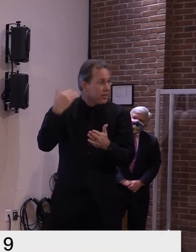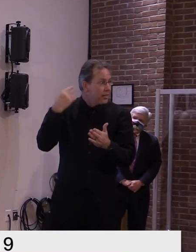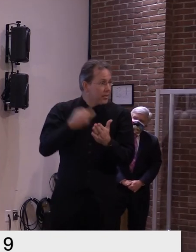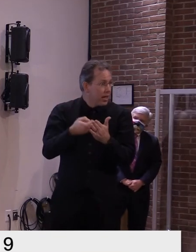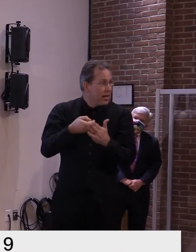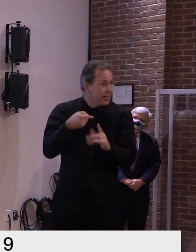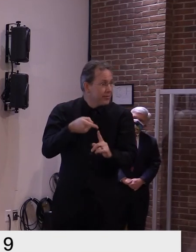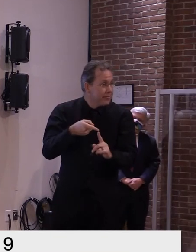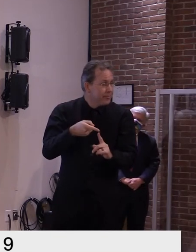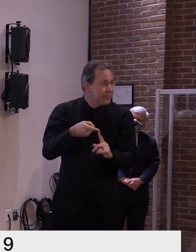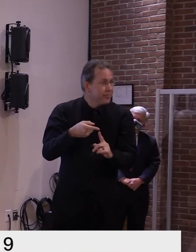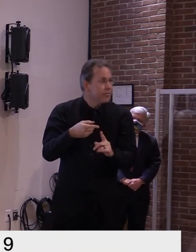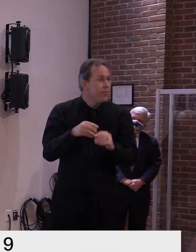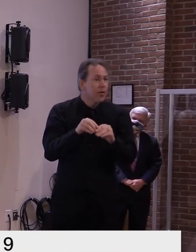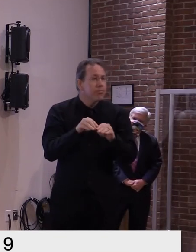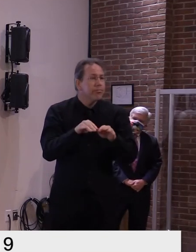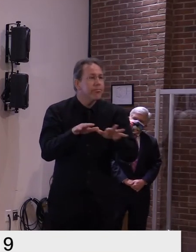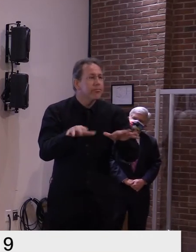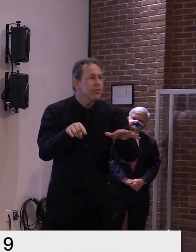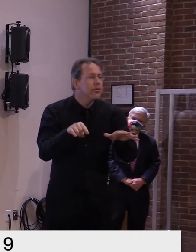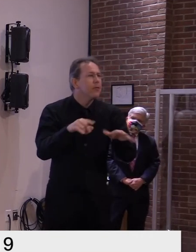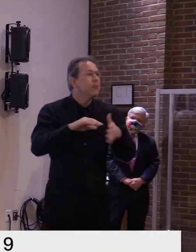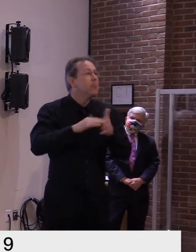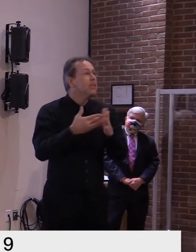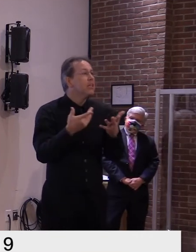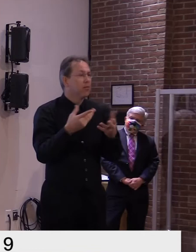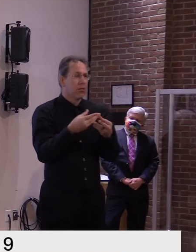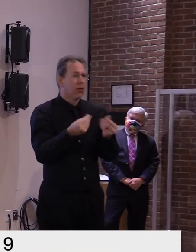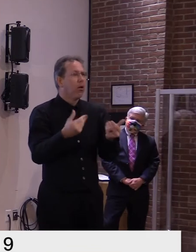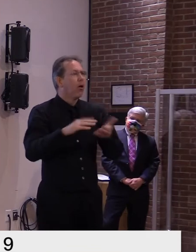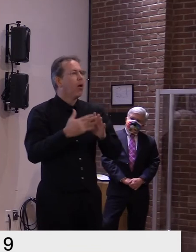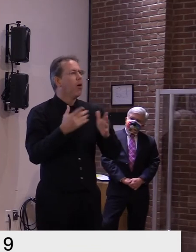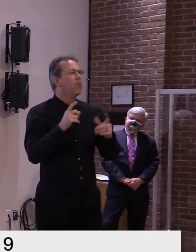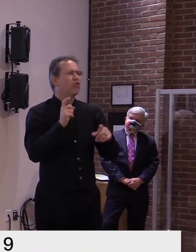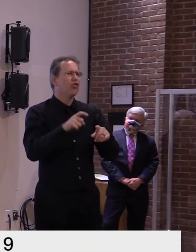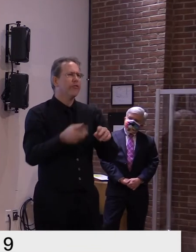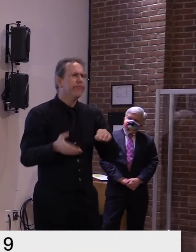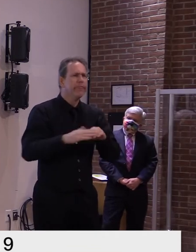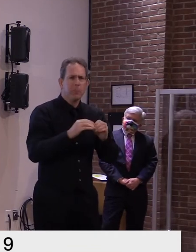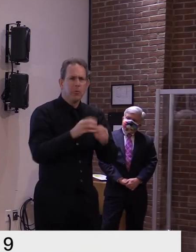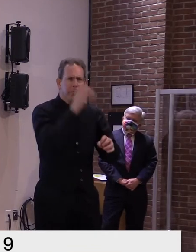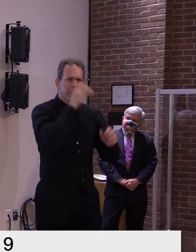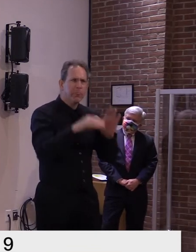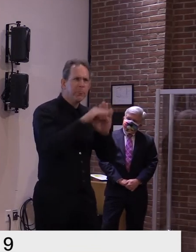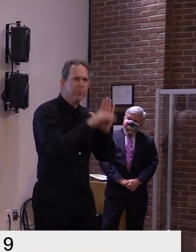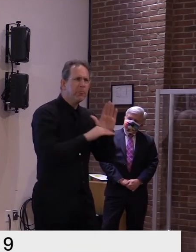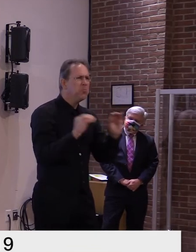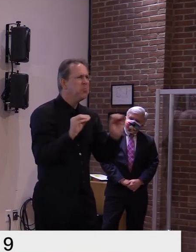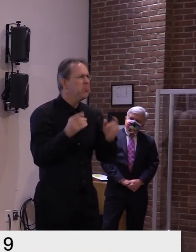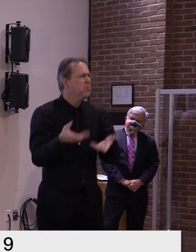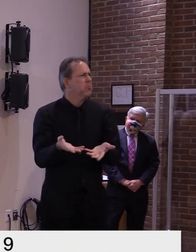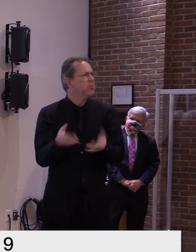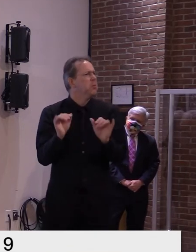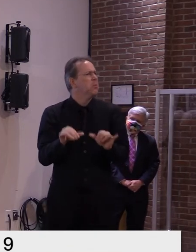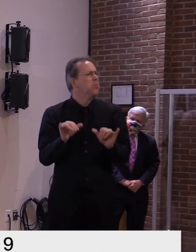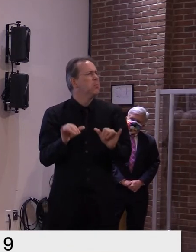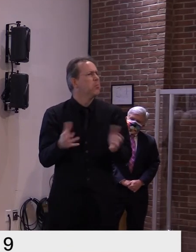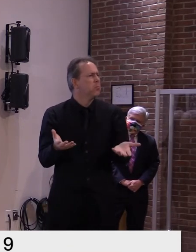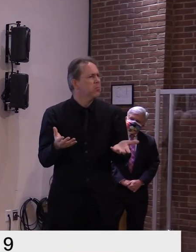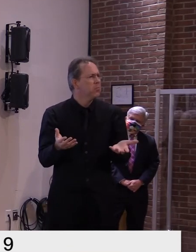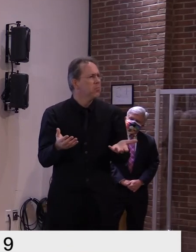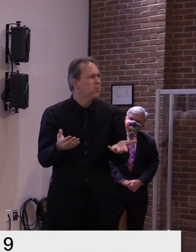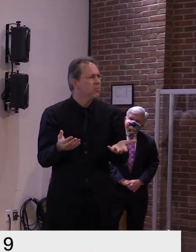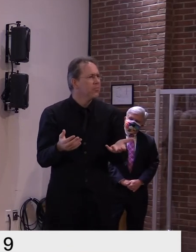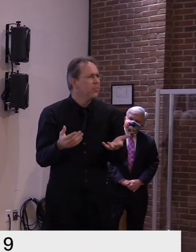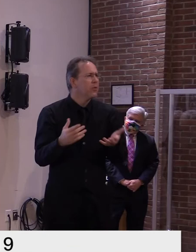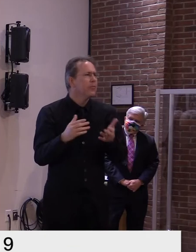necessarily mean that the solution was to become more restrictive across the board right away. So sometimes one needs